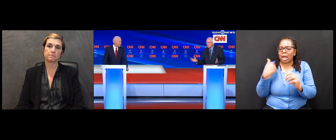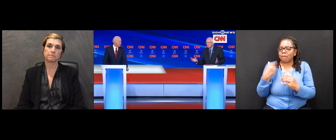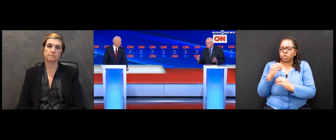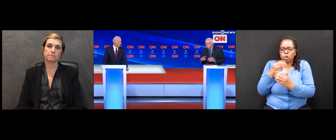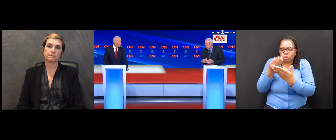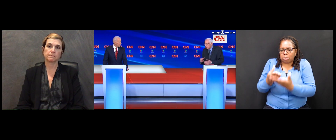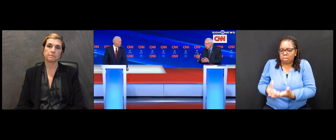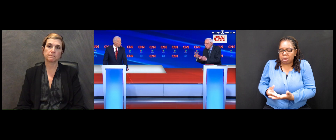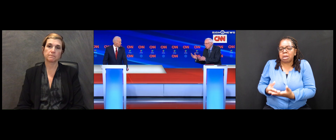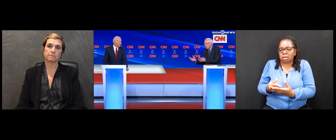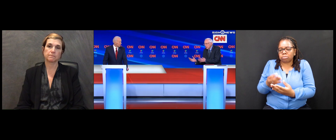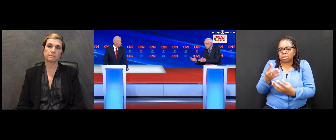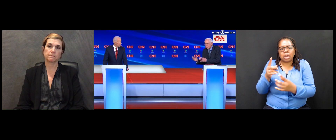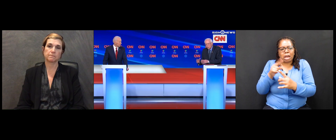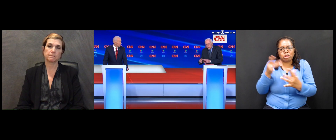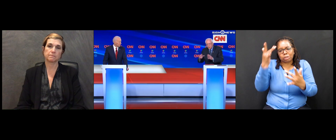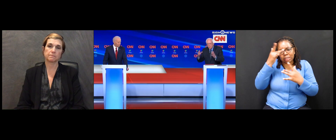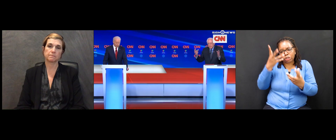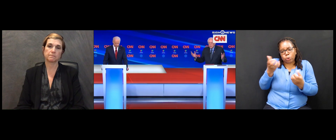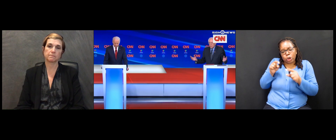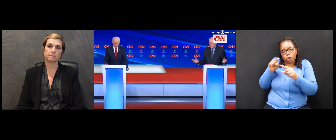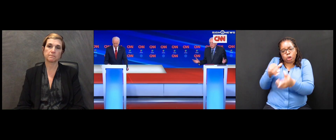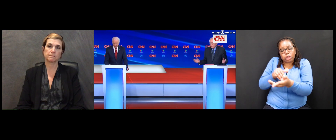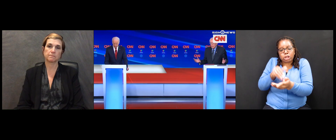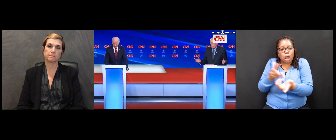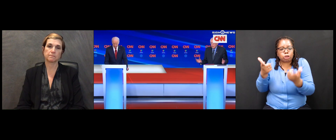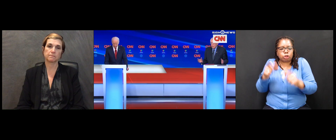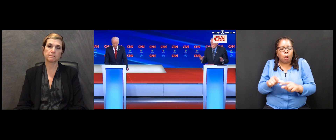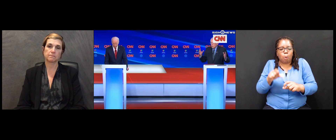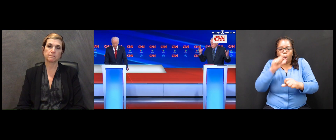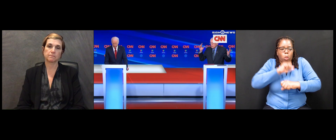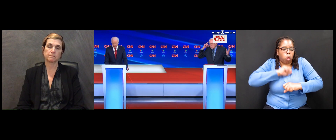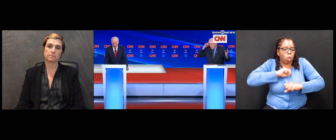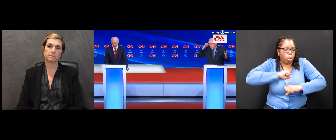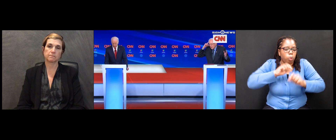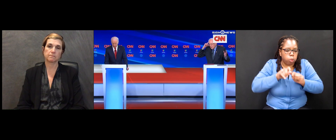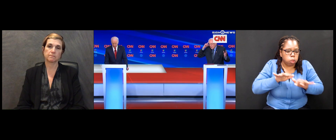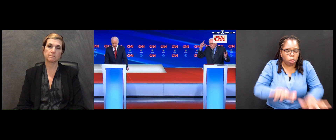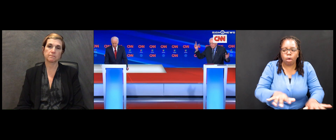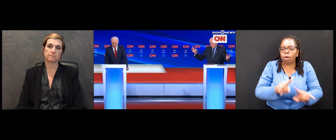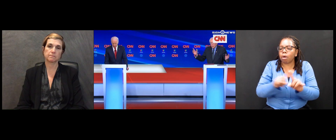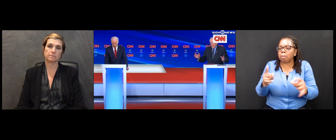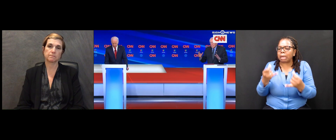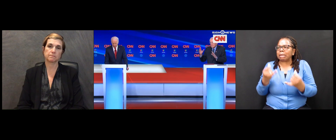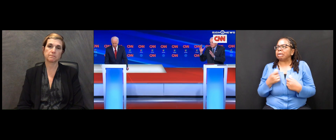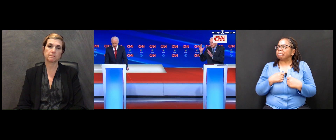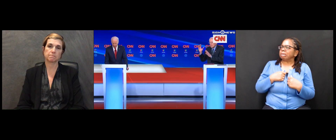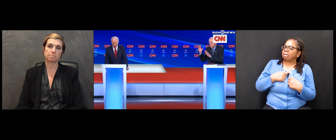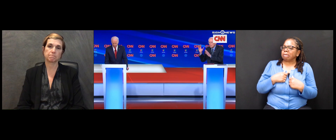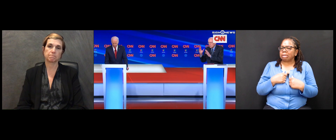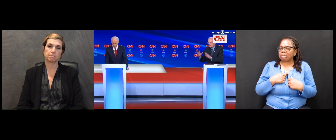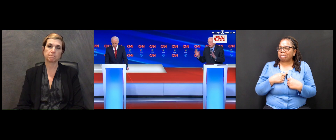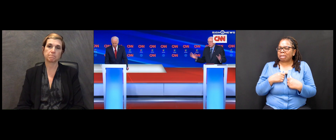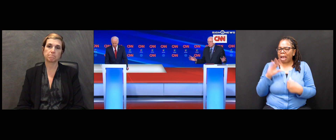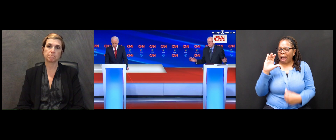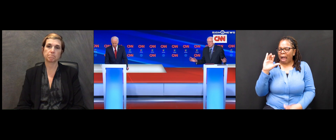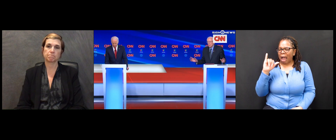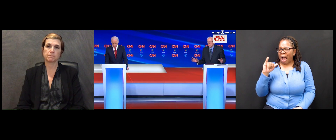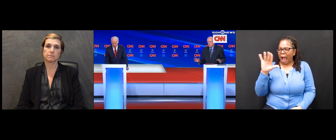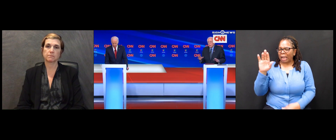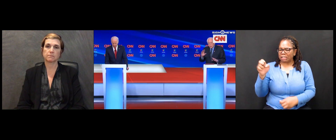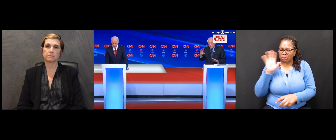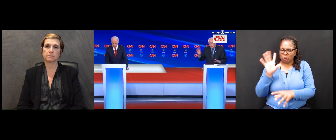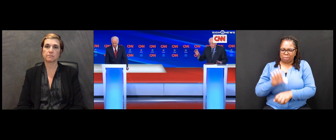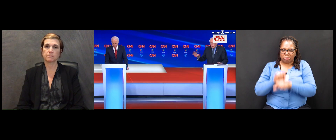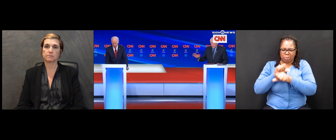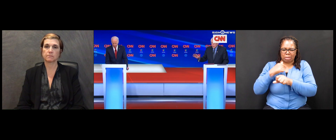right thing, they're sick, they want to go to the doctor, they don't want to spread this disease, are now standing and thinking about whether ICE is going to deport them.